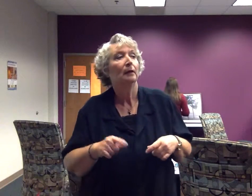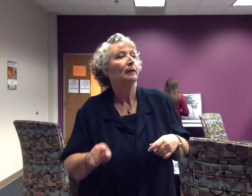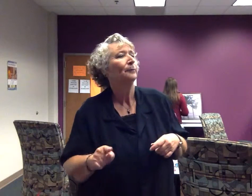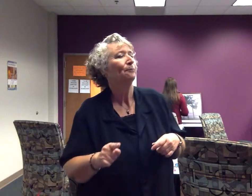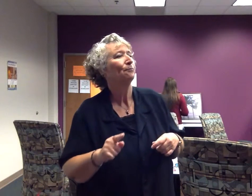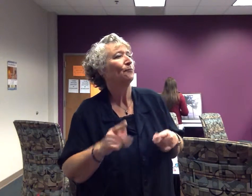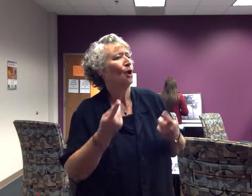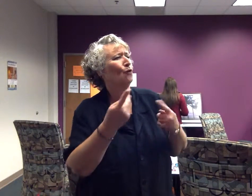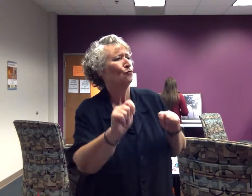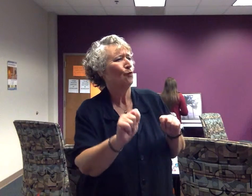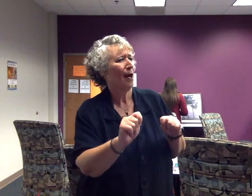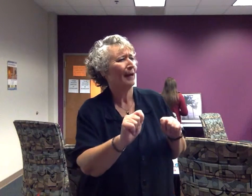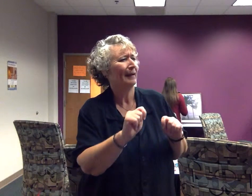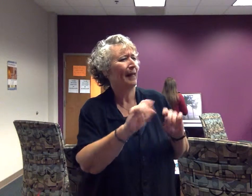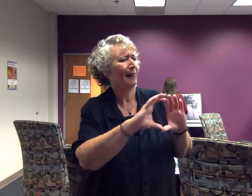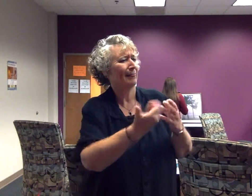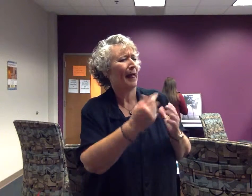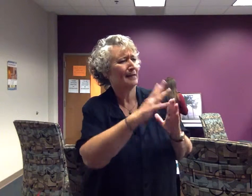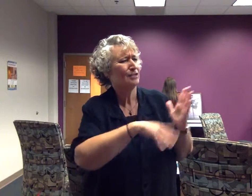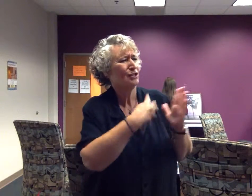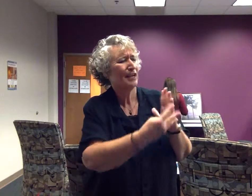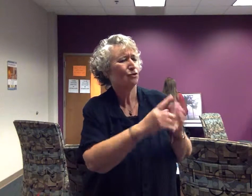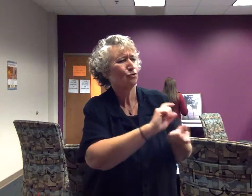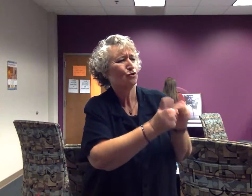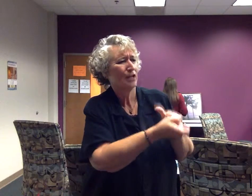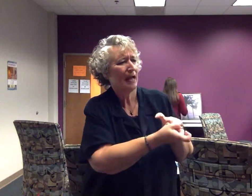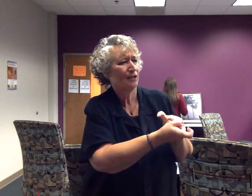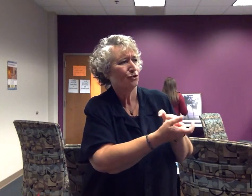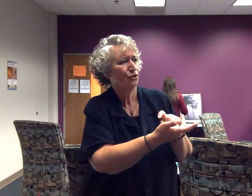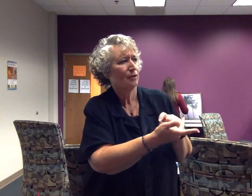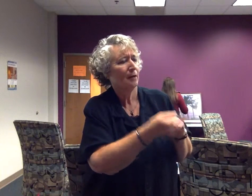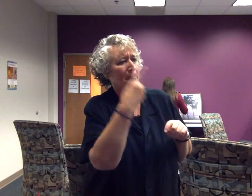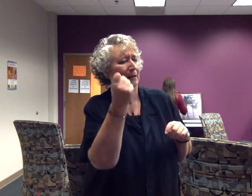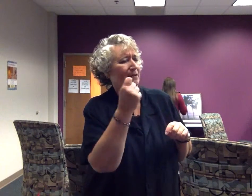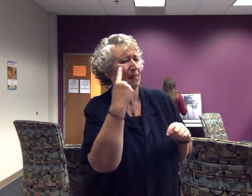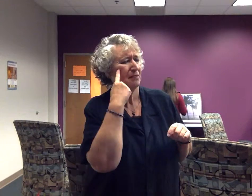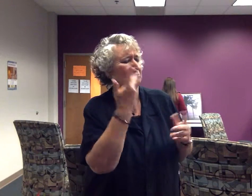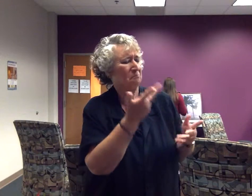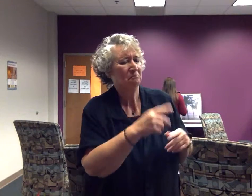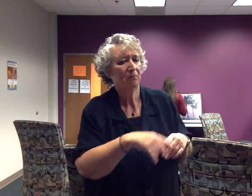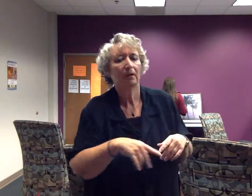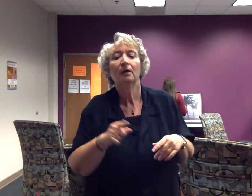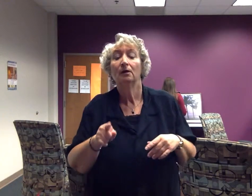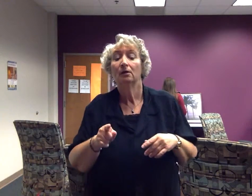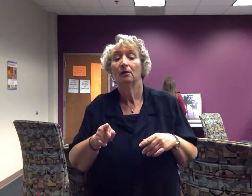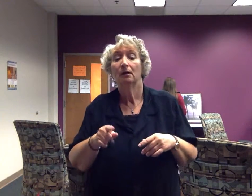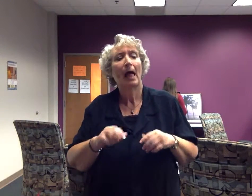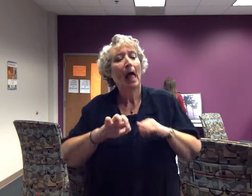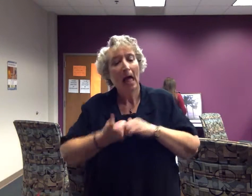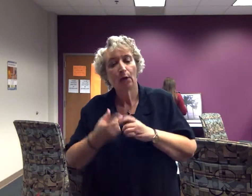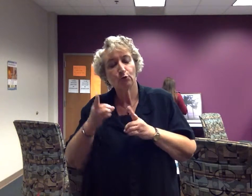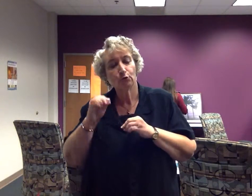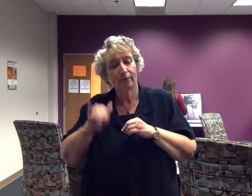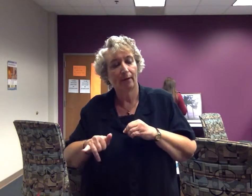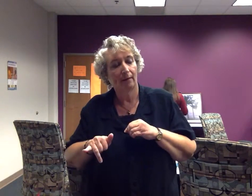about doing that? Well, at first, I went down to the counselor's office myself to try and see if I could get it changed, but they said you had to sign